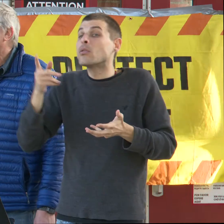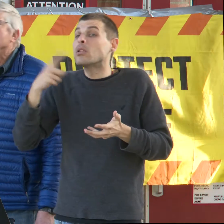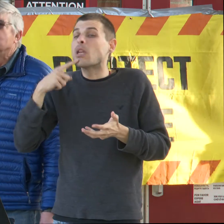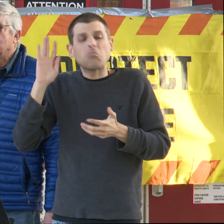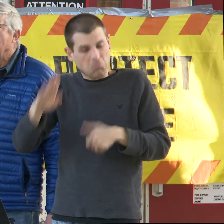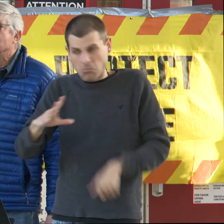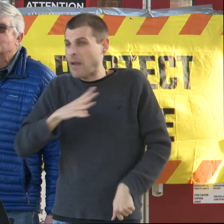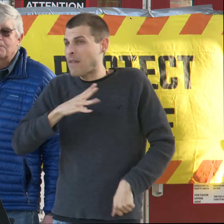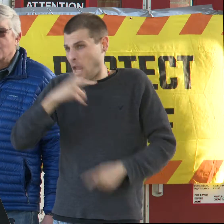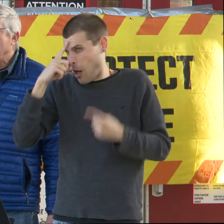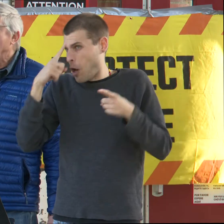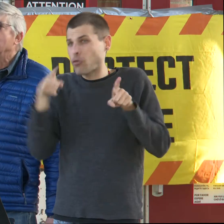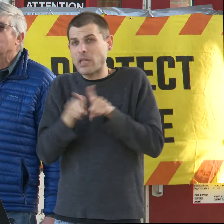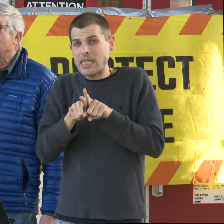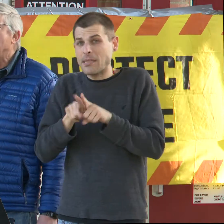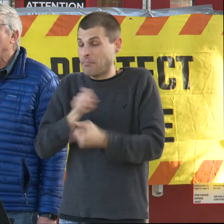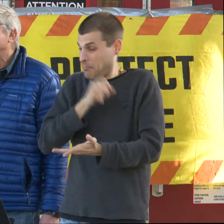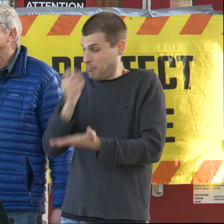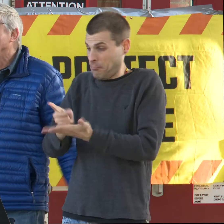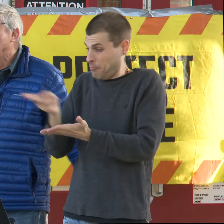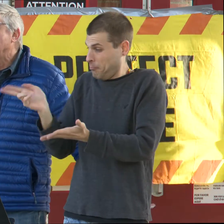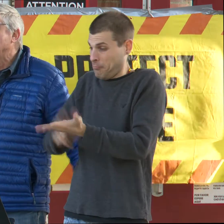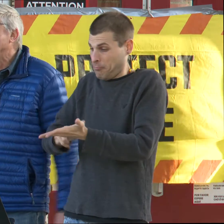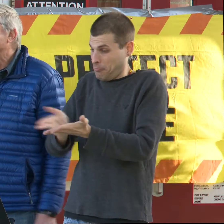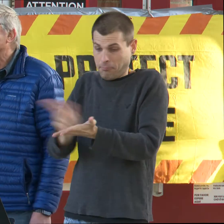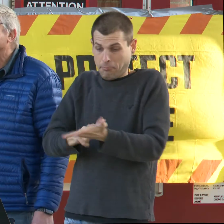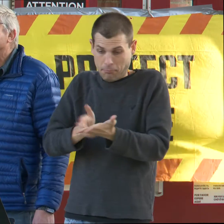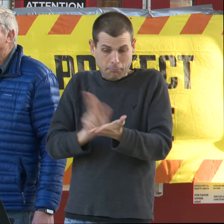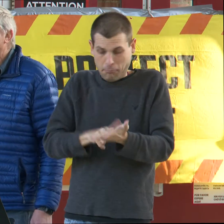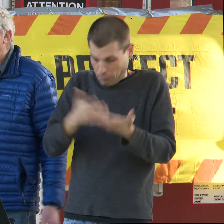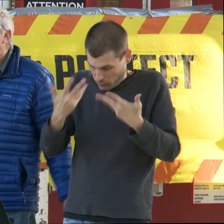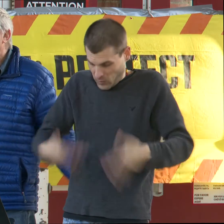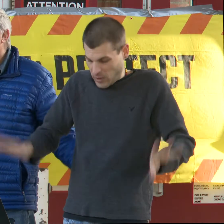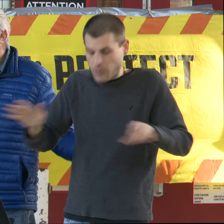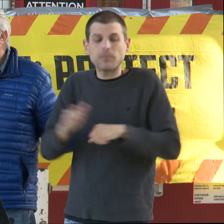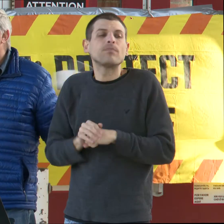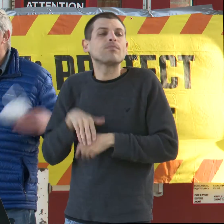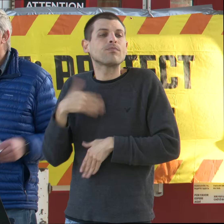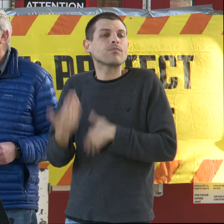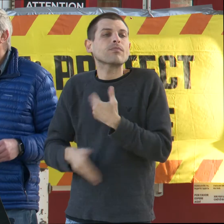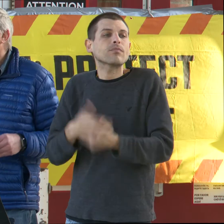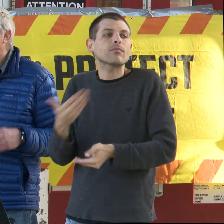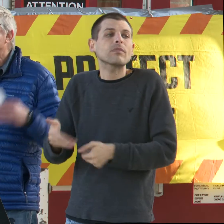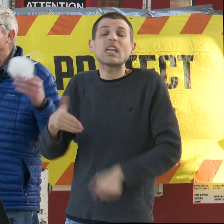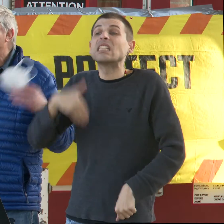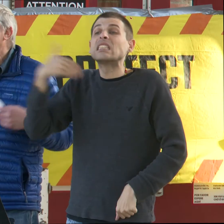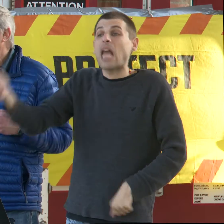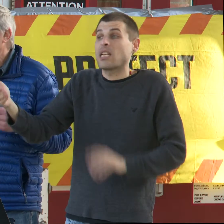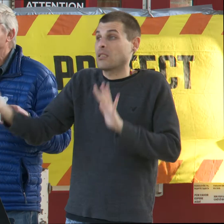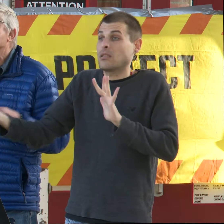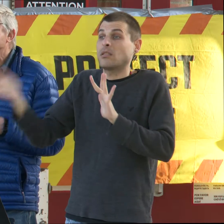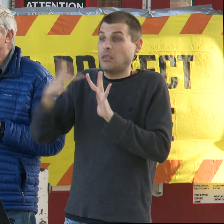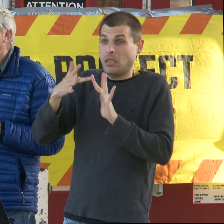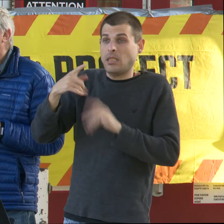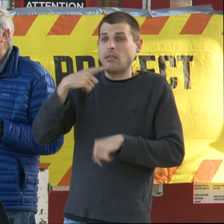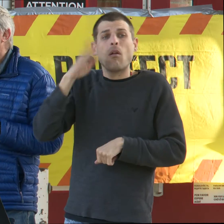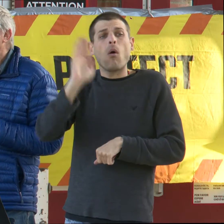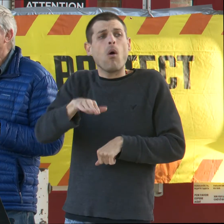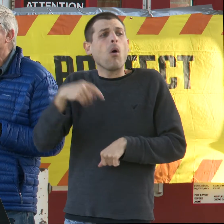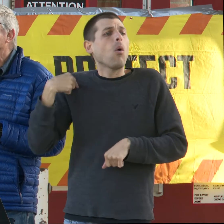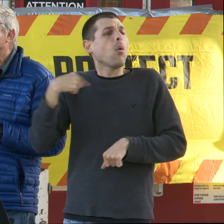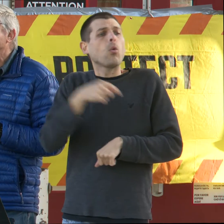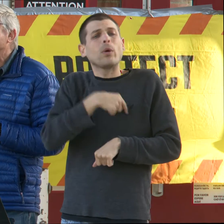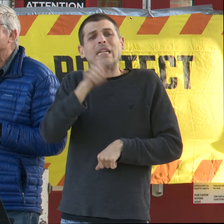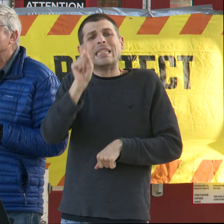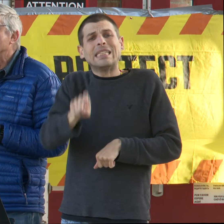problem. Plans got done, got filed, went away. Next time we heard from them, they said, oh, I heard from them. They said, we need